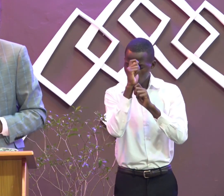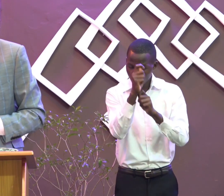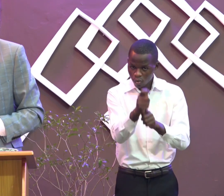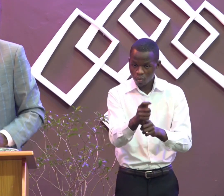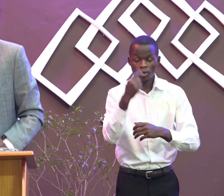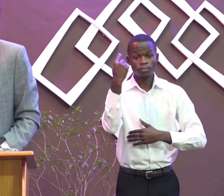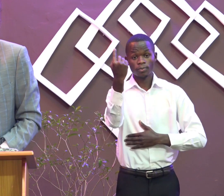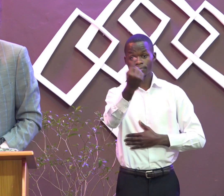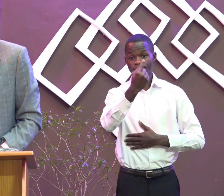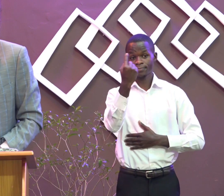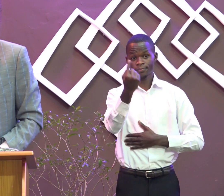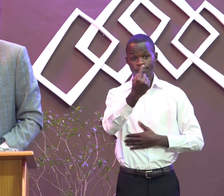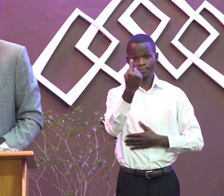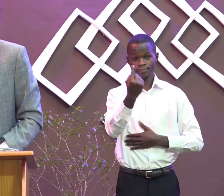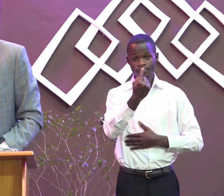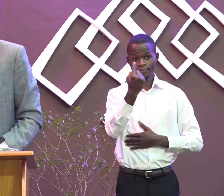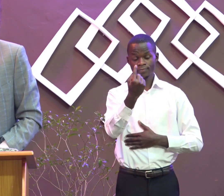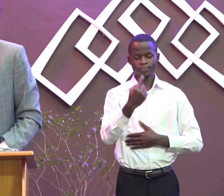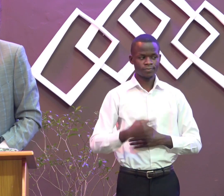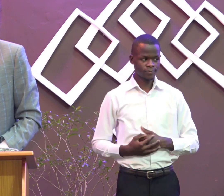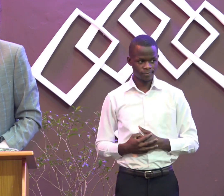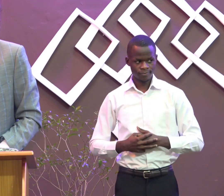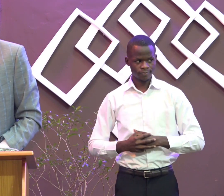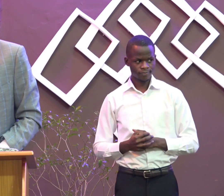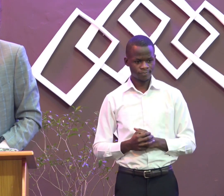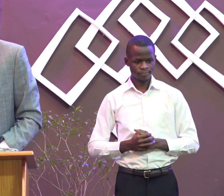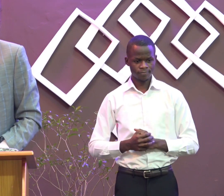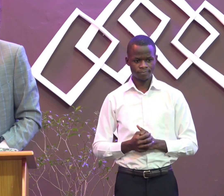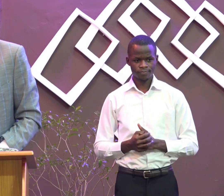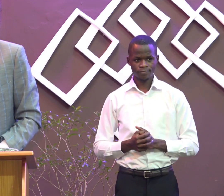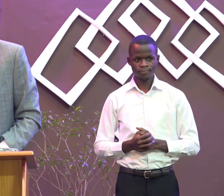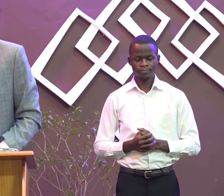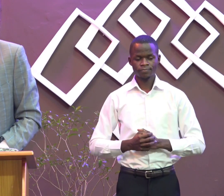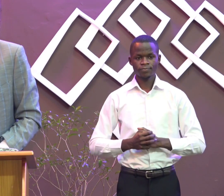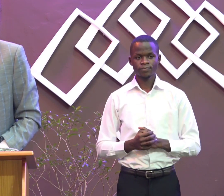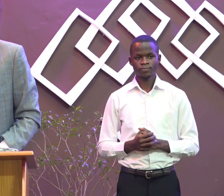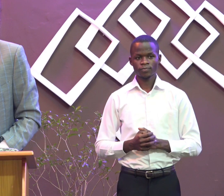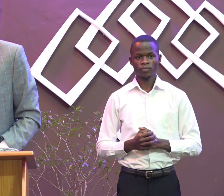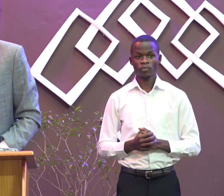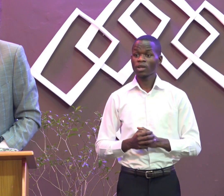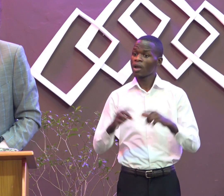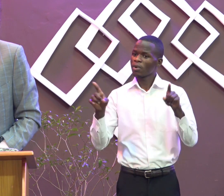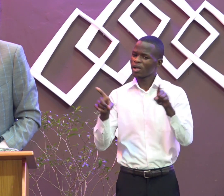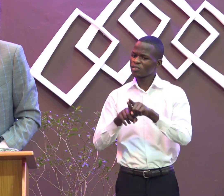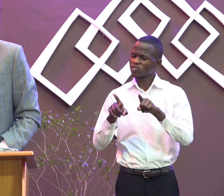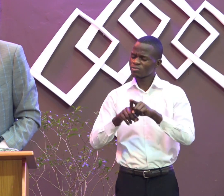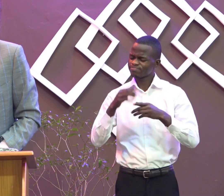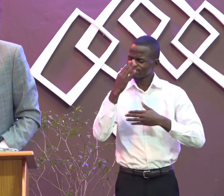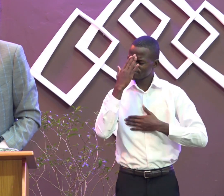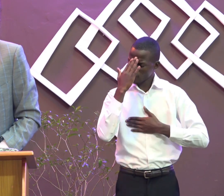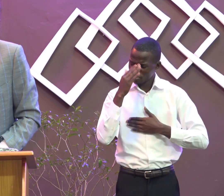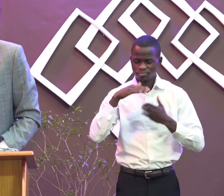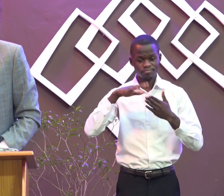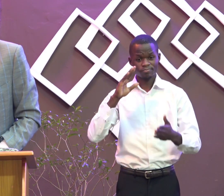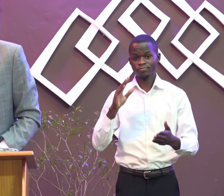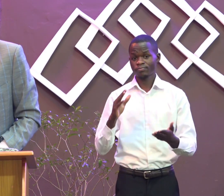to honor the leaders that he has put for us, whether in this physical world, whether in the spiritual world, and obeying